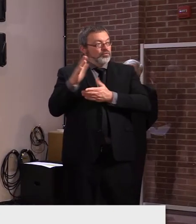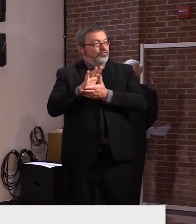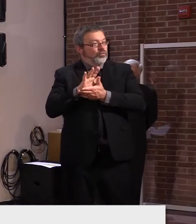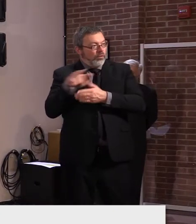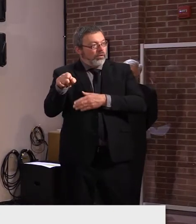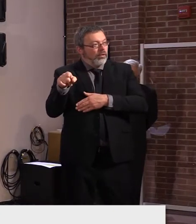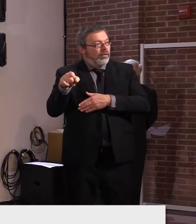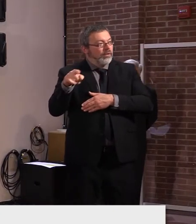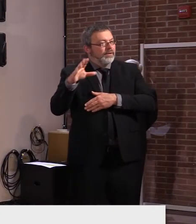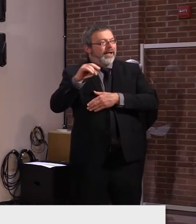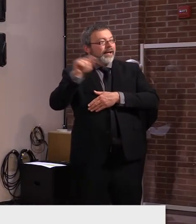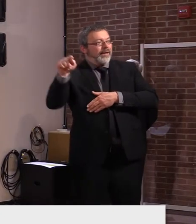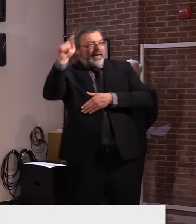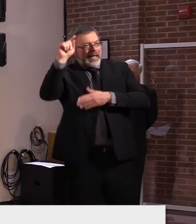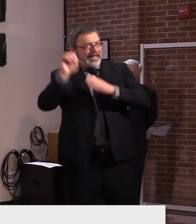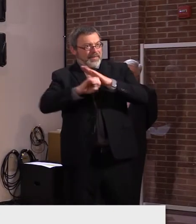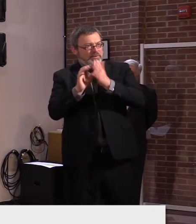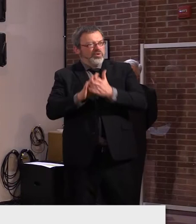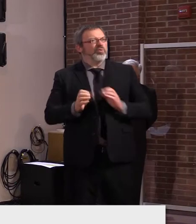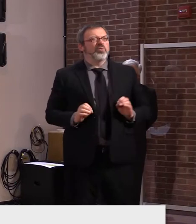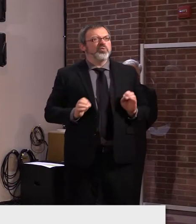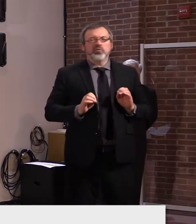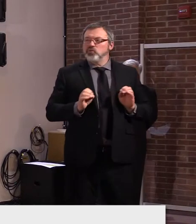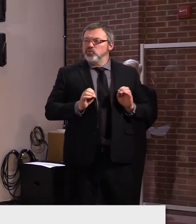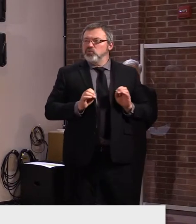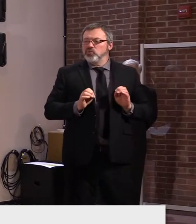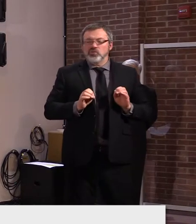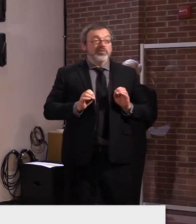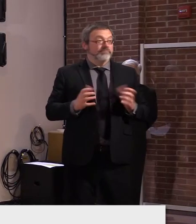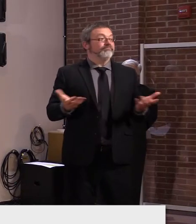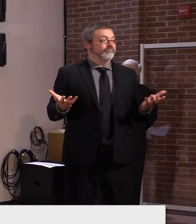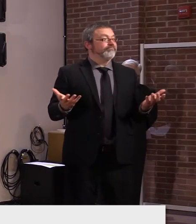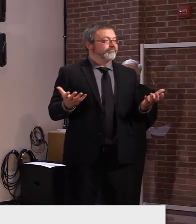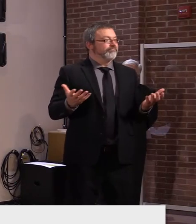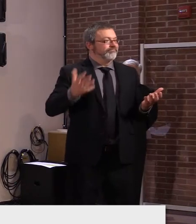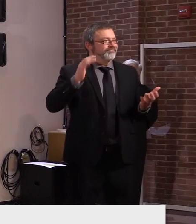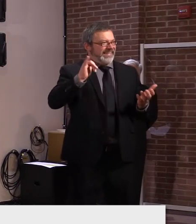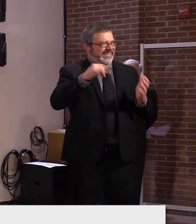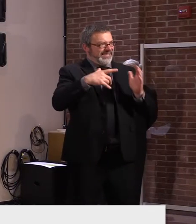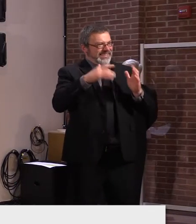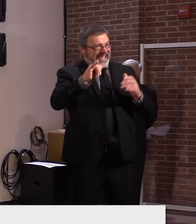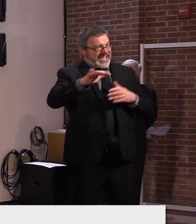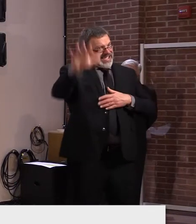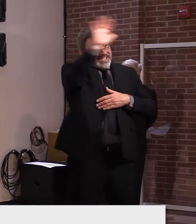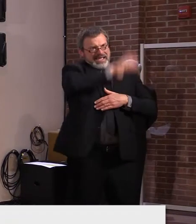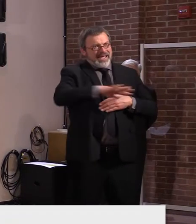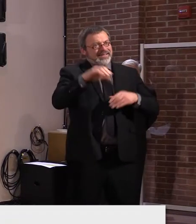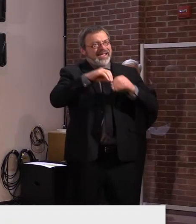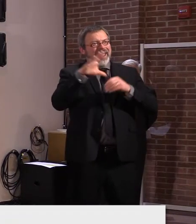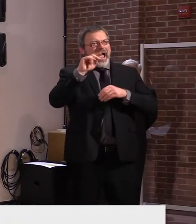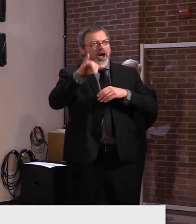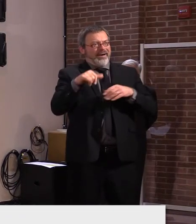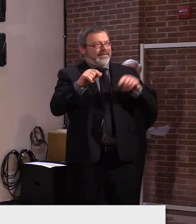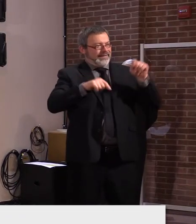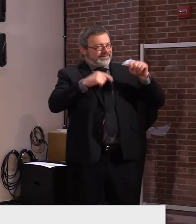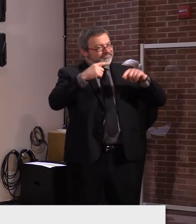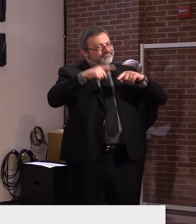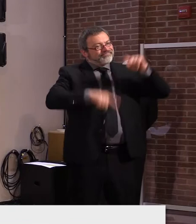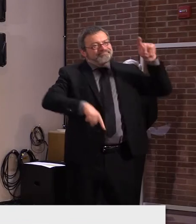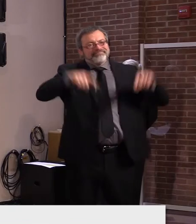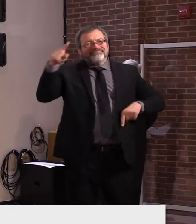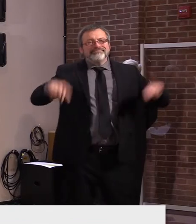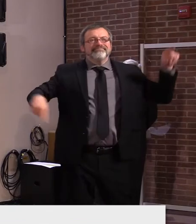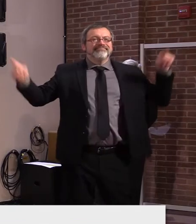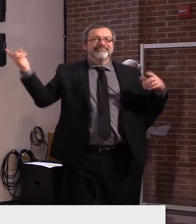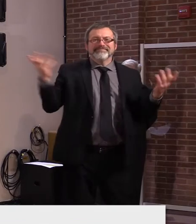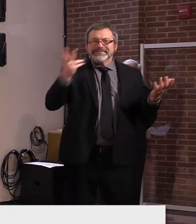school, has not had any cases at all this year. And that's all within the same supervisory unit. So you get a sense of how it really does vary from area to area, even